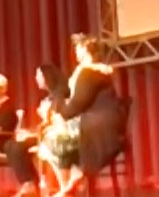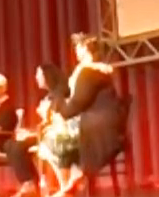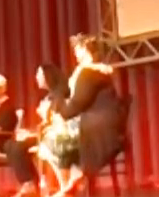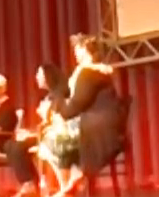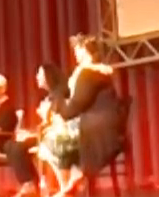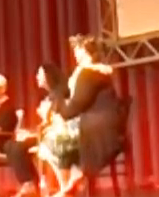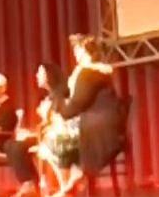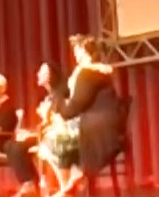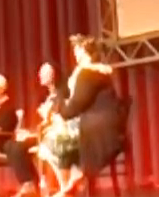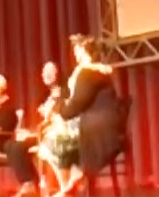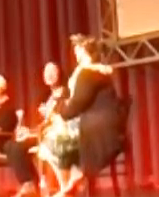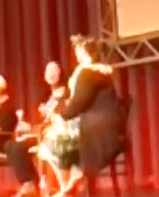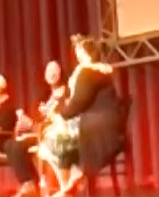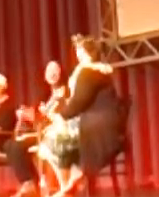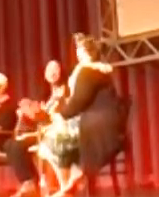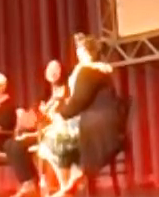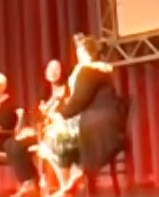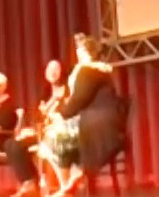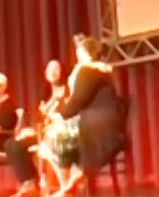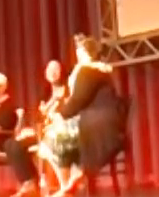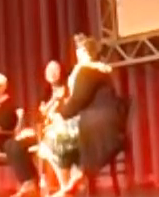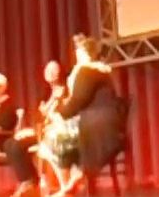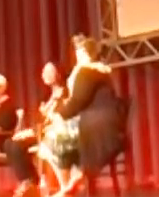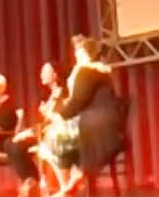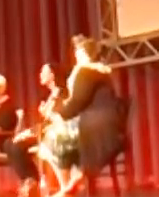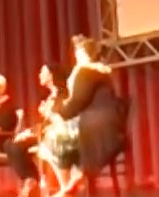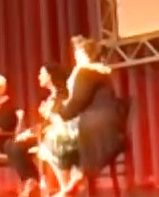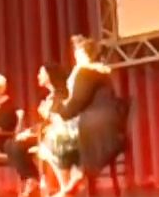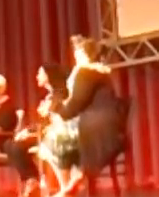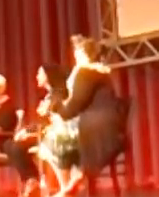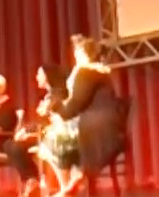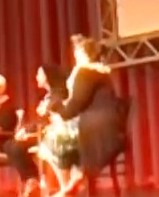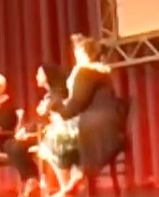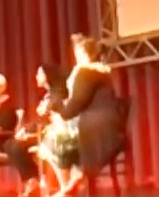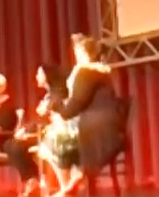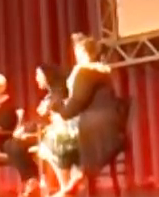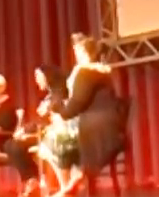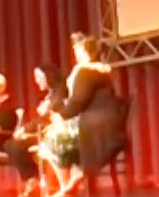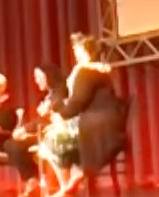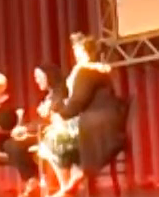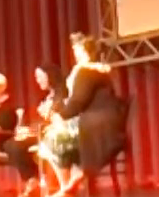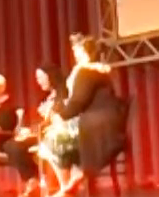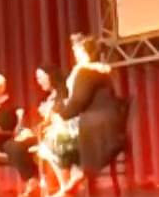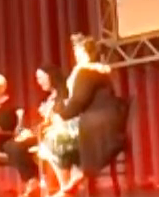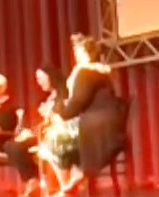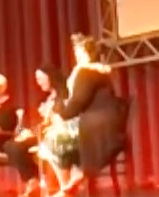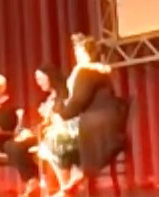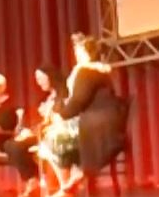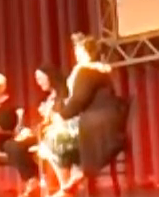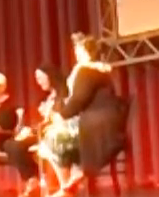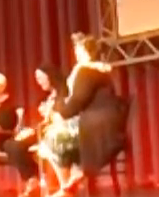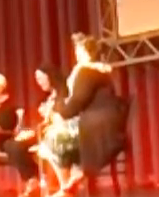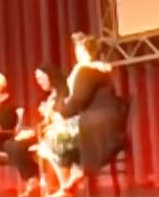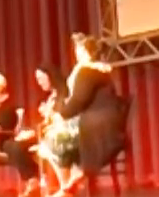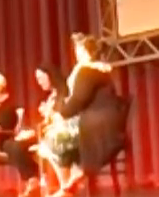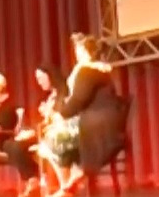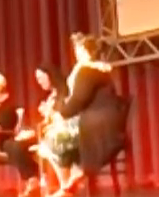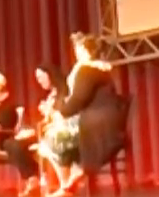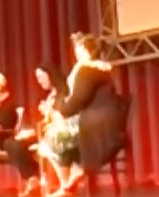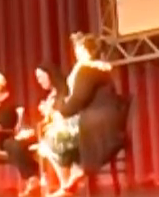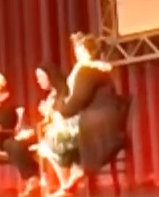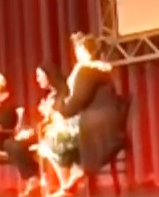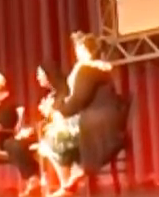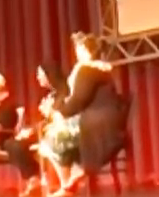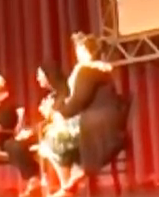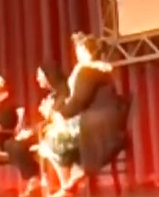2020 because that solo piece that Tammy was talking about would have been in ConFest had we been able to go through with it. But yeah, I wonder